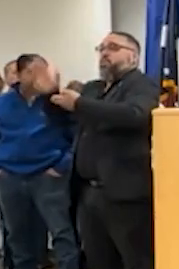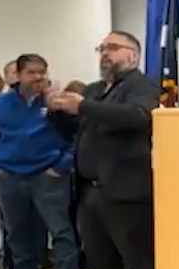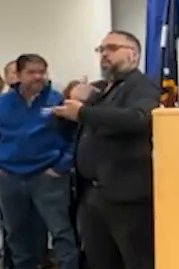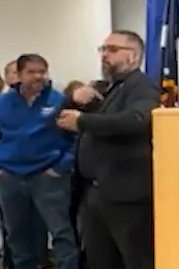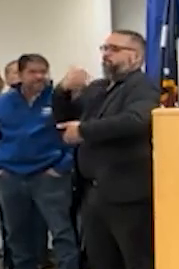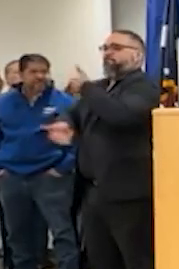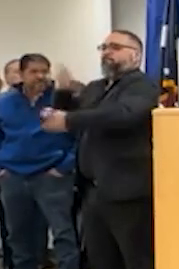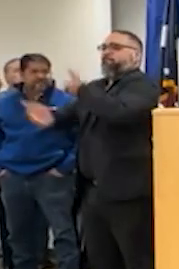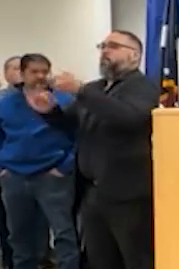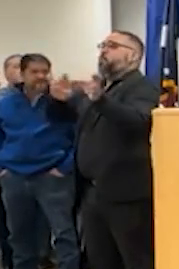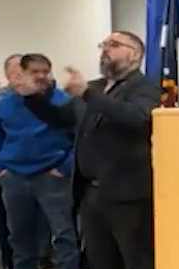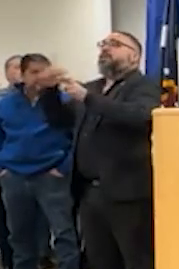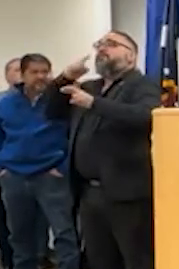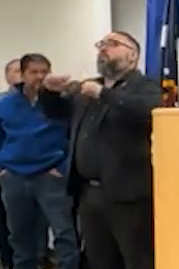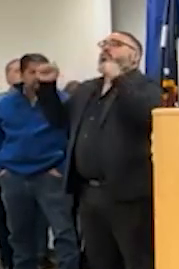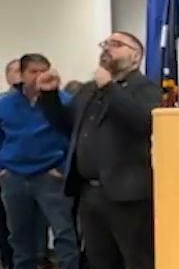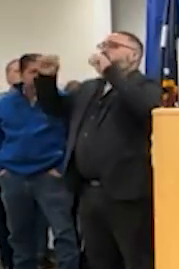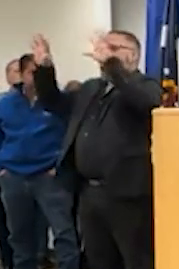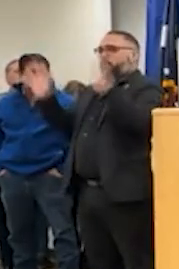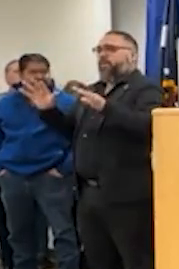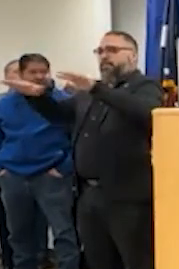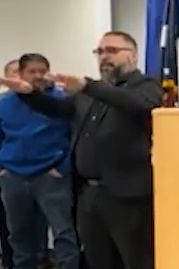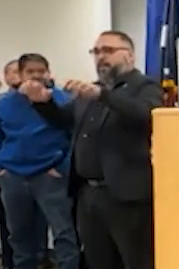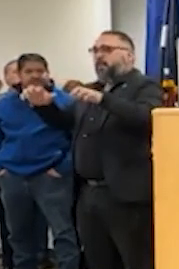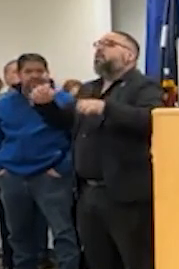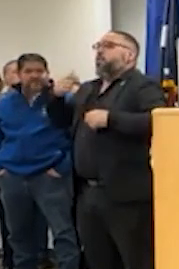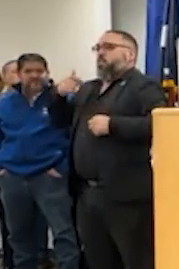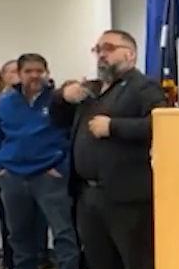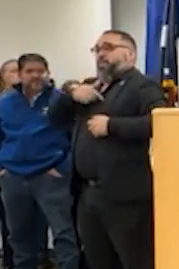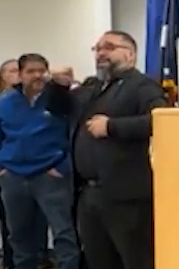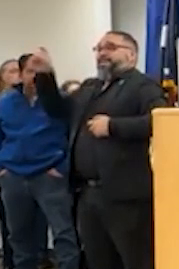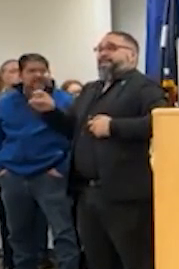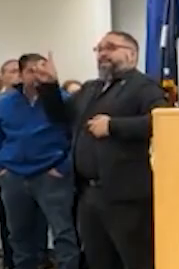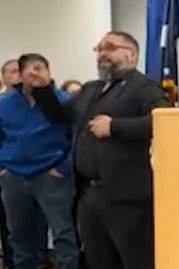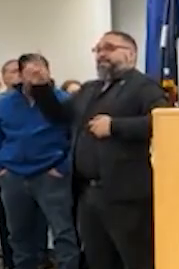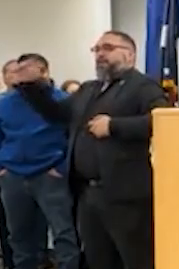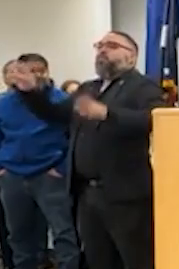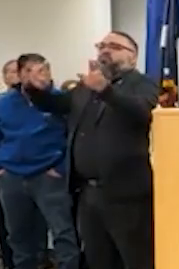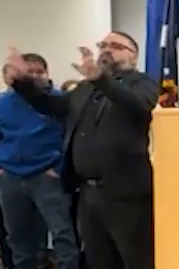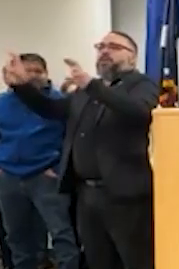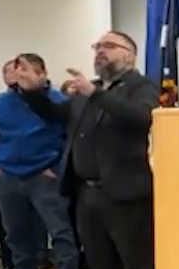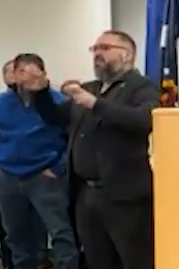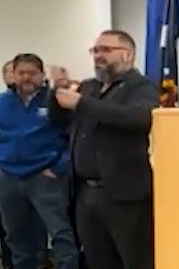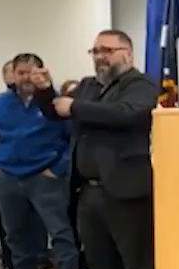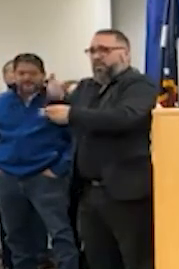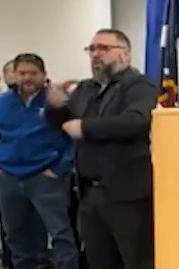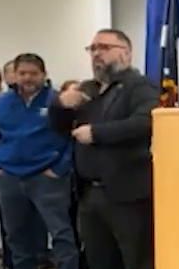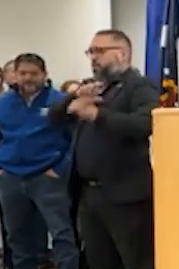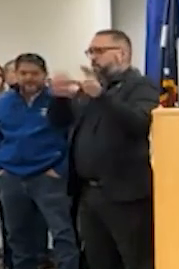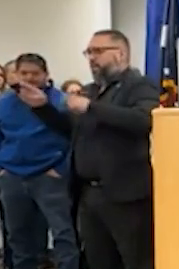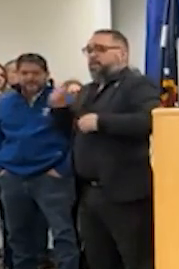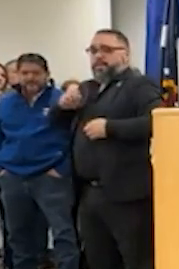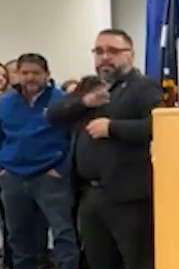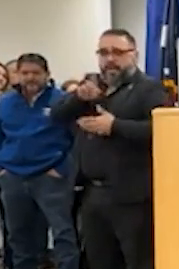for winter weather and icy conditions, TxDOT is prepared and actively responding. We prepare for this every year, so we review staff, we check equipment, we